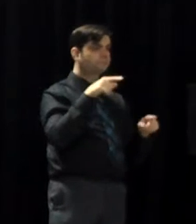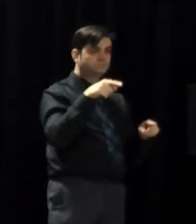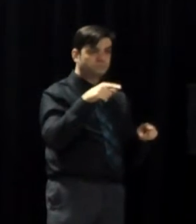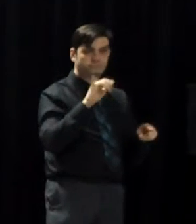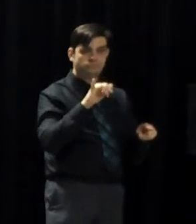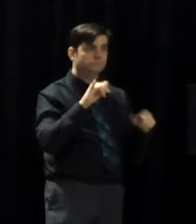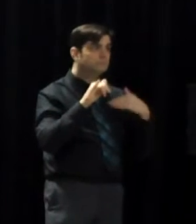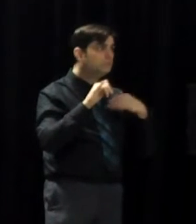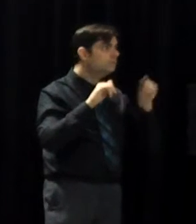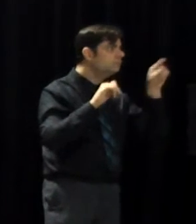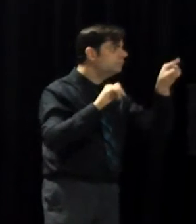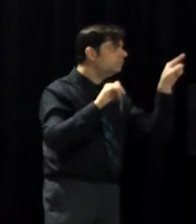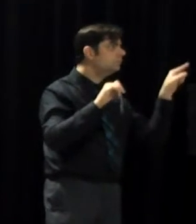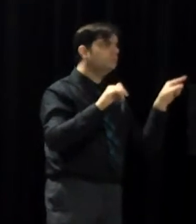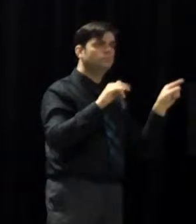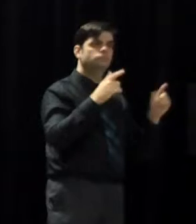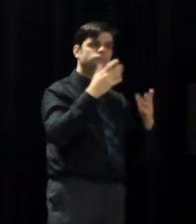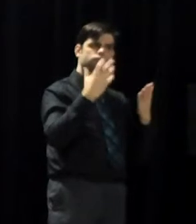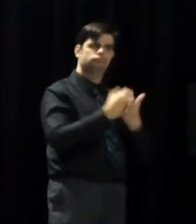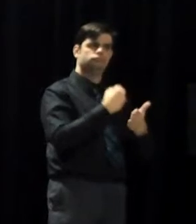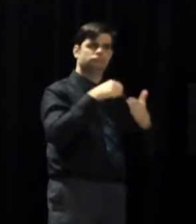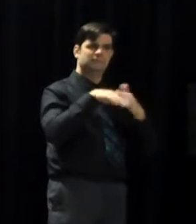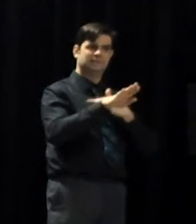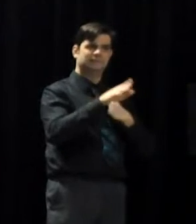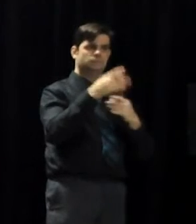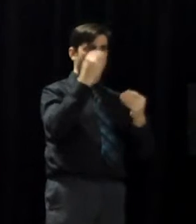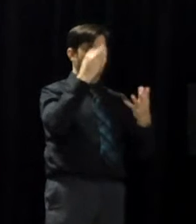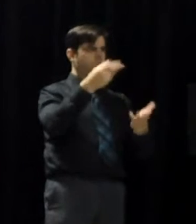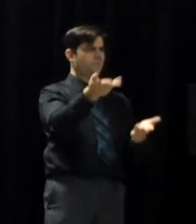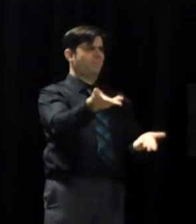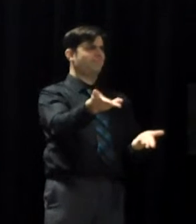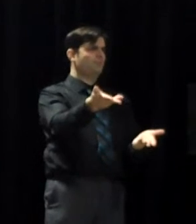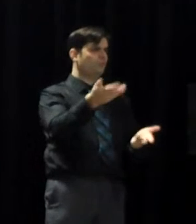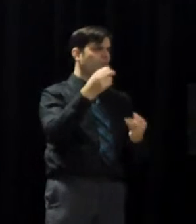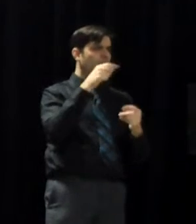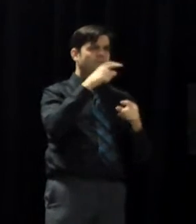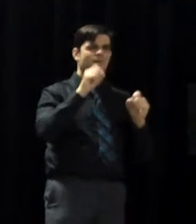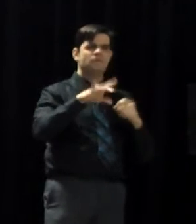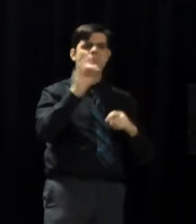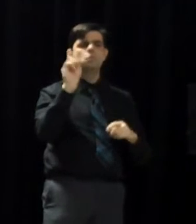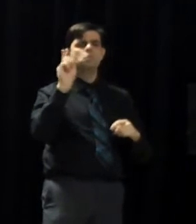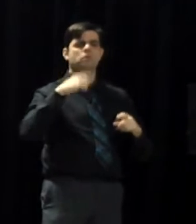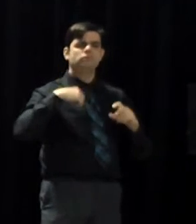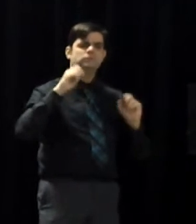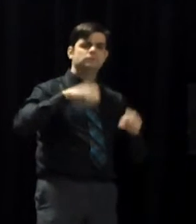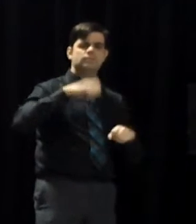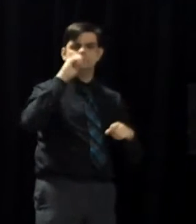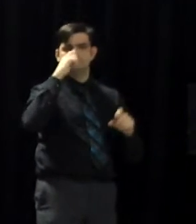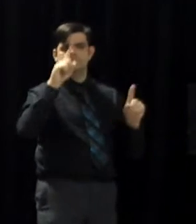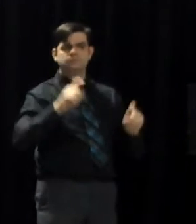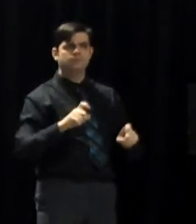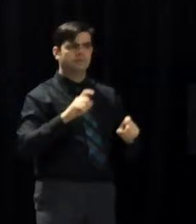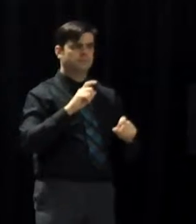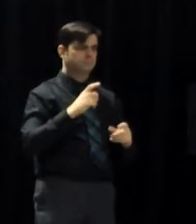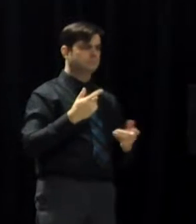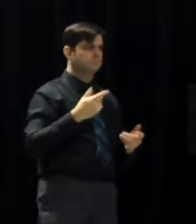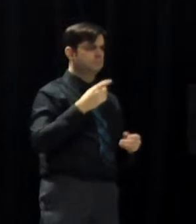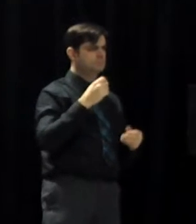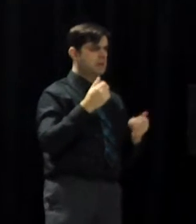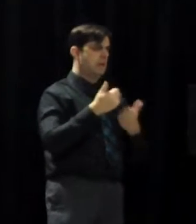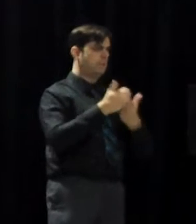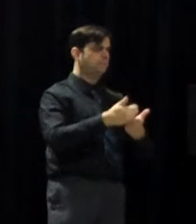1,715 tests were done, 14 positives, 0.82% positivity rate. In schools,